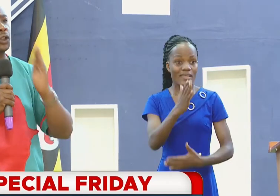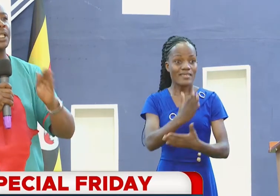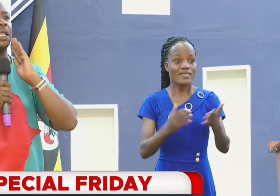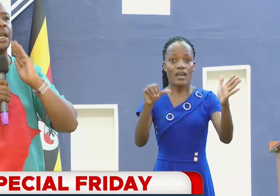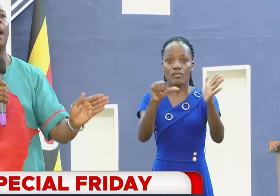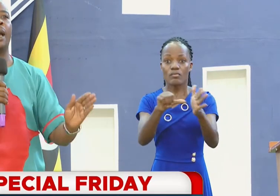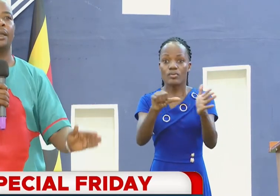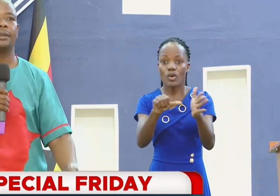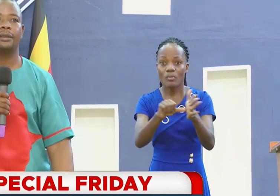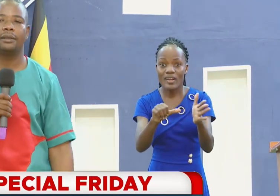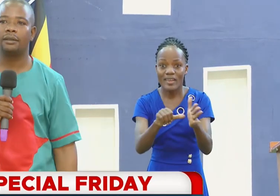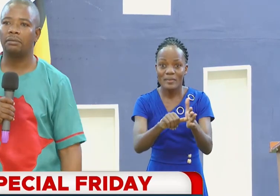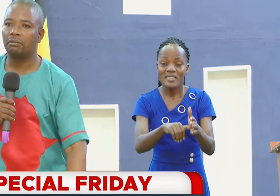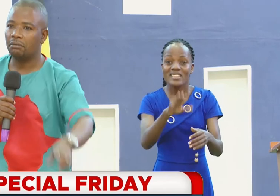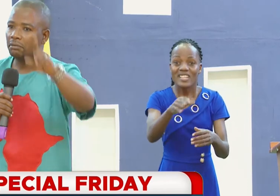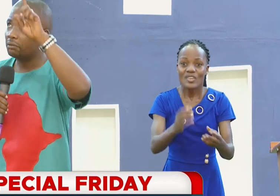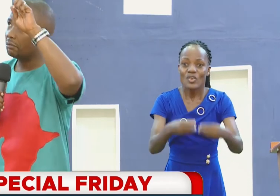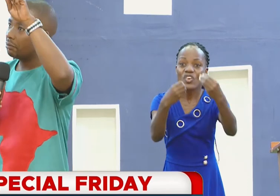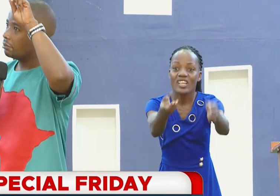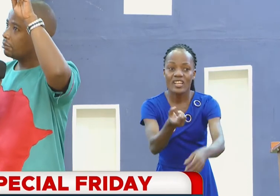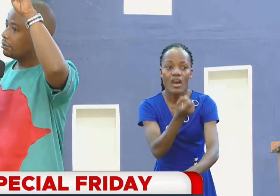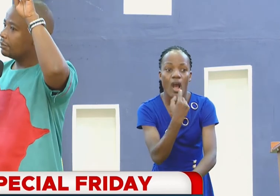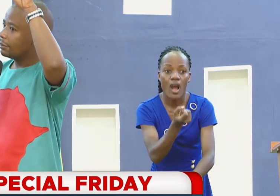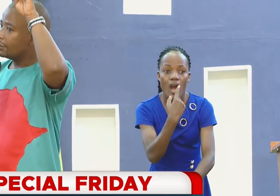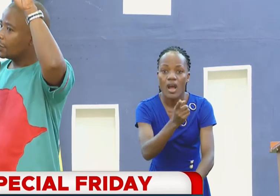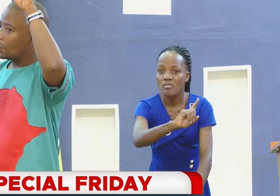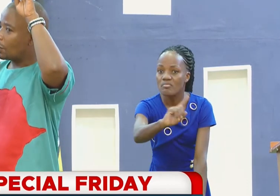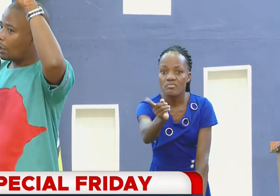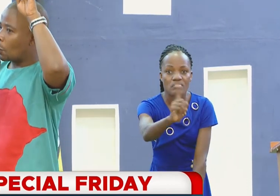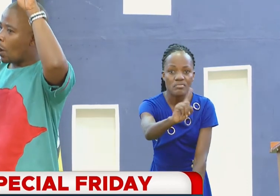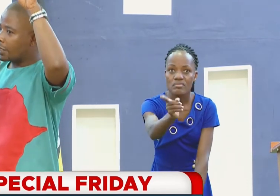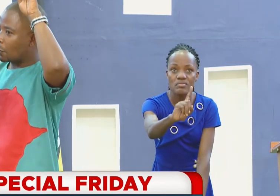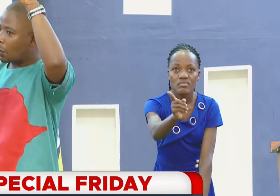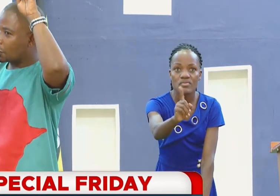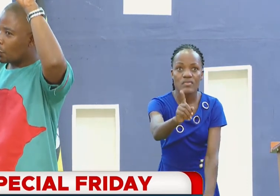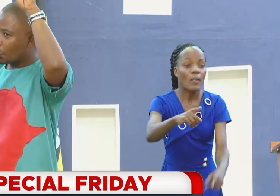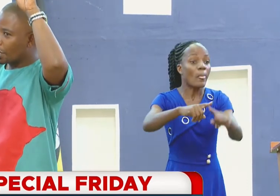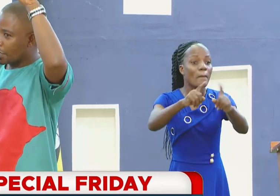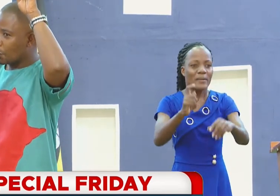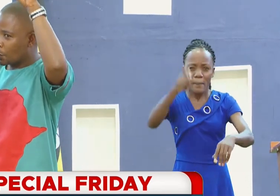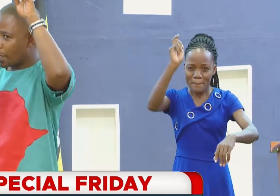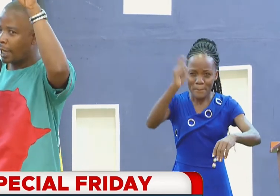And there are some problems when the solution is not medicine, but